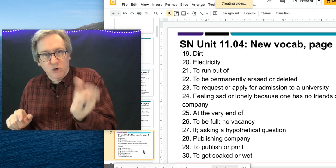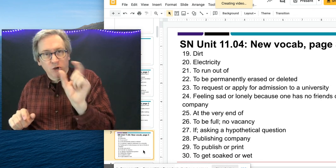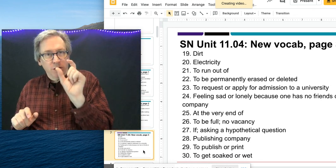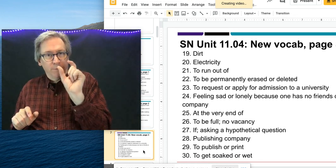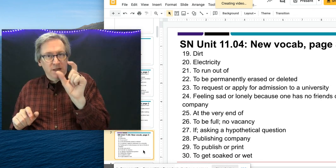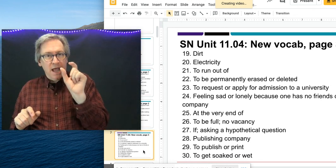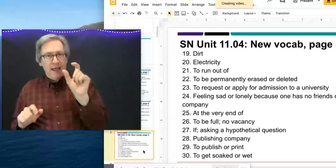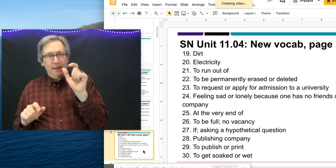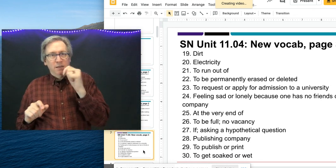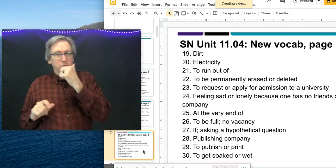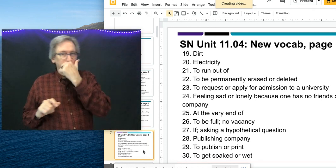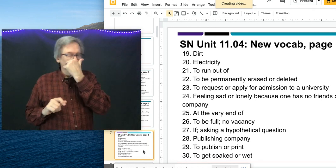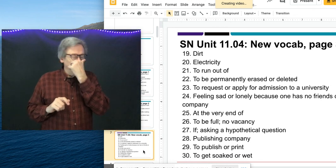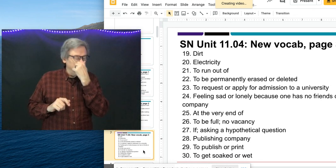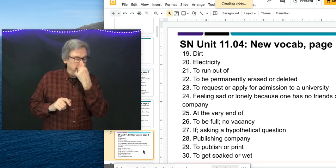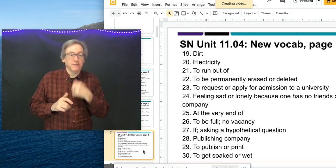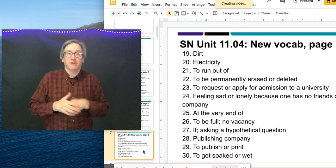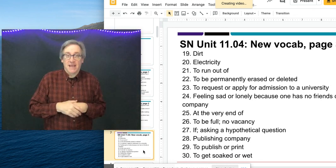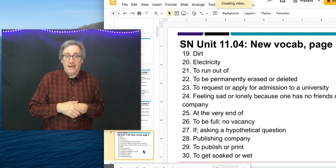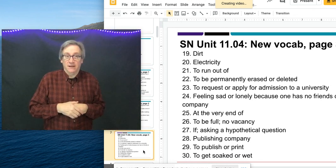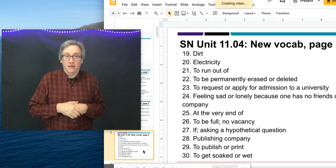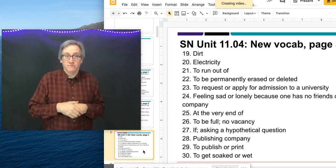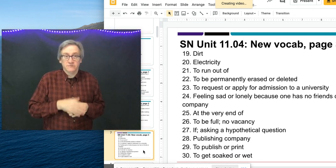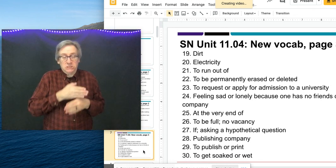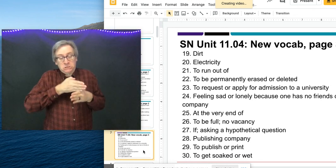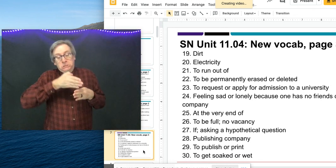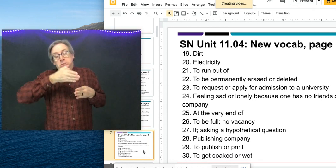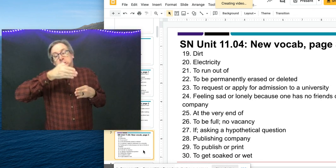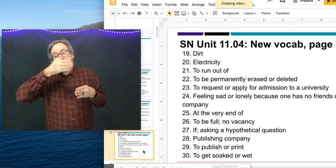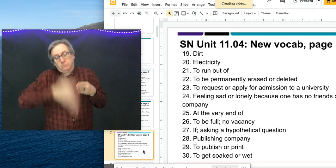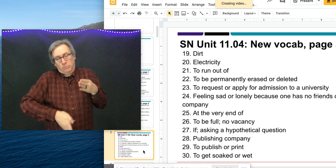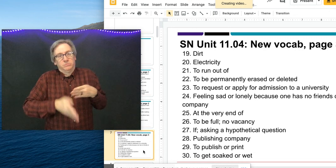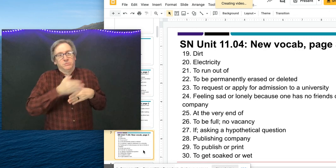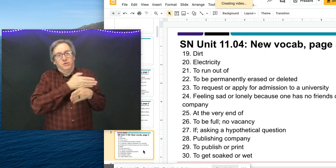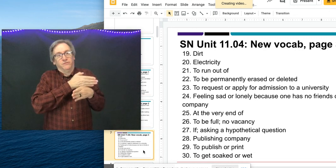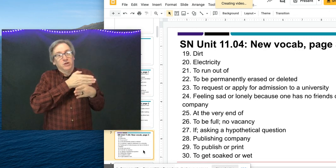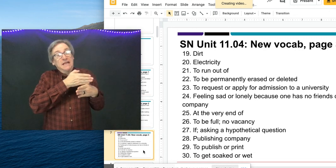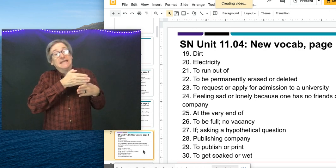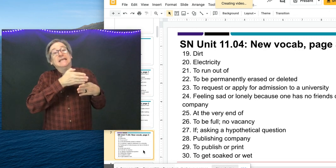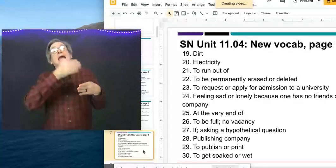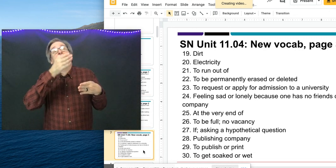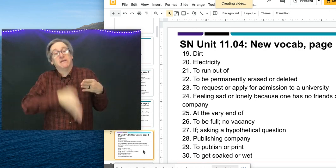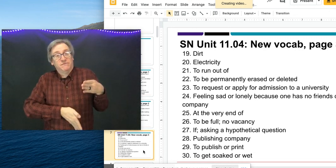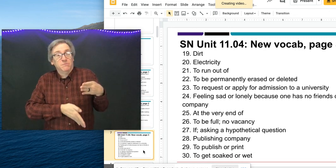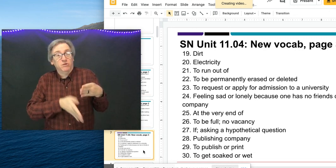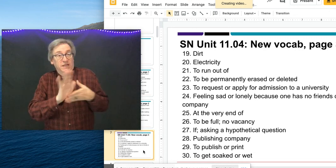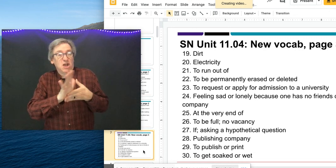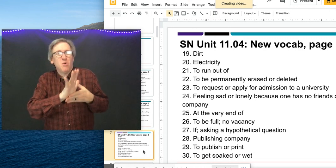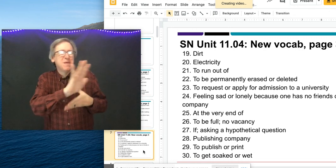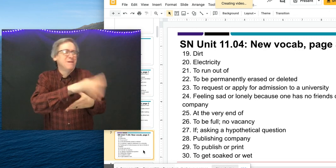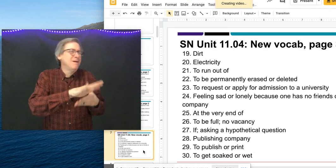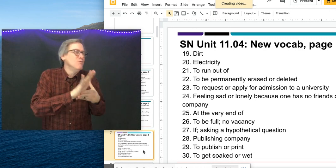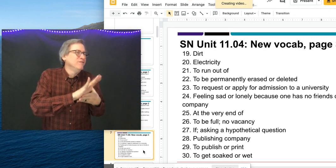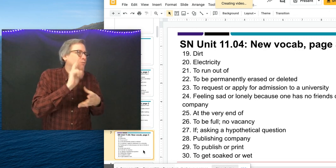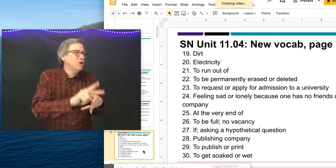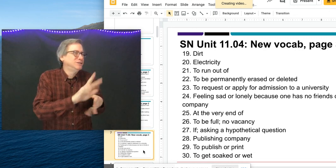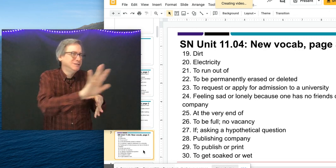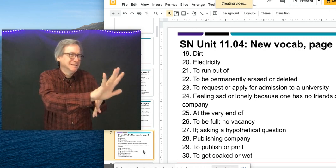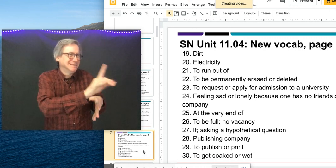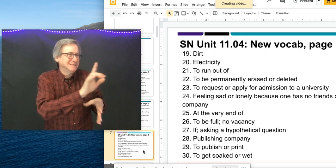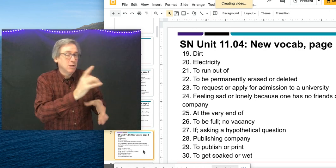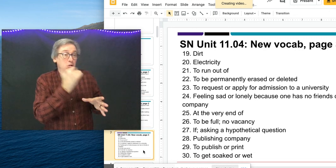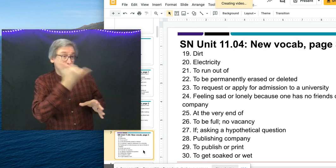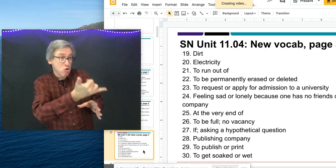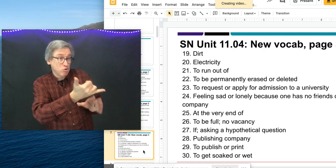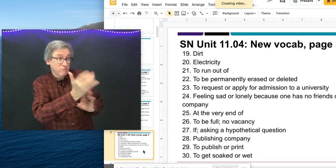those could apply to be at the very end of. So if you're like at the end of the movie,